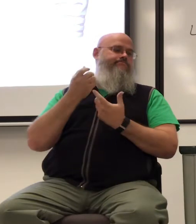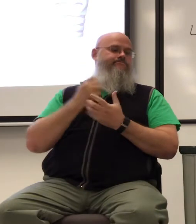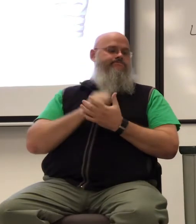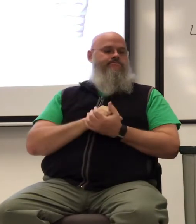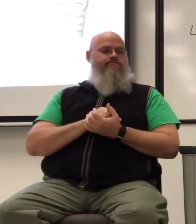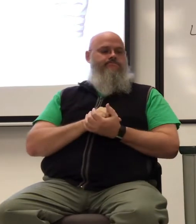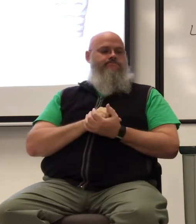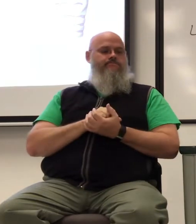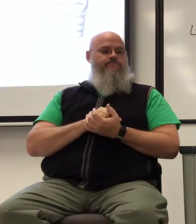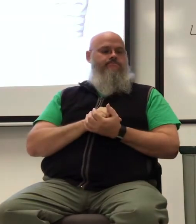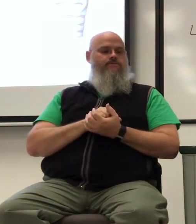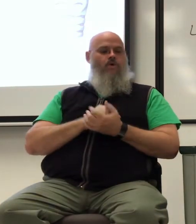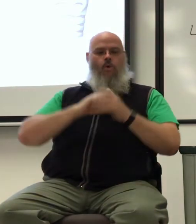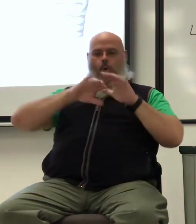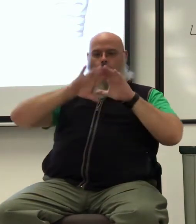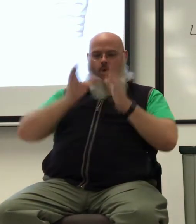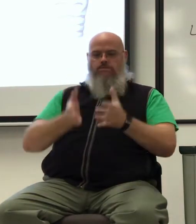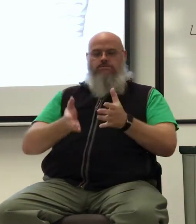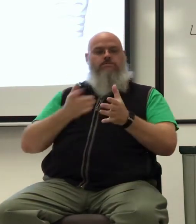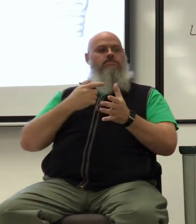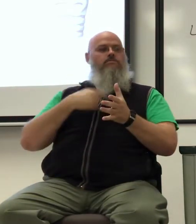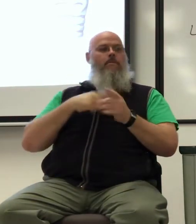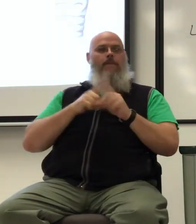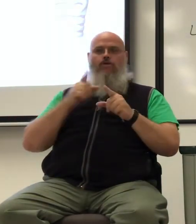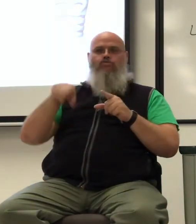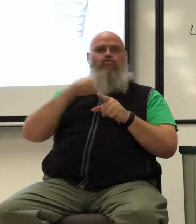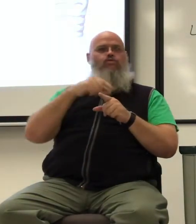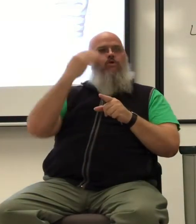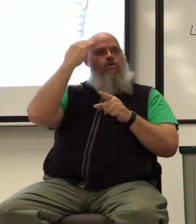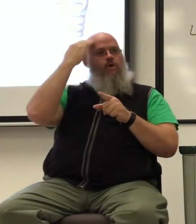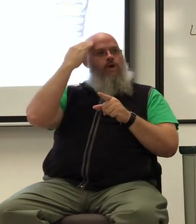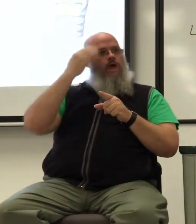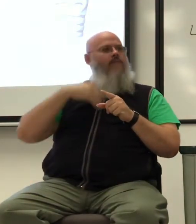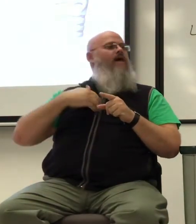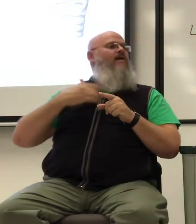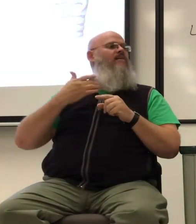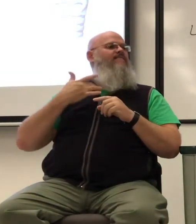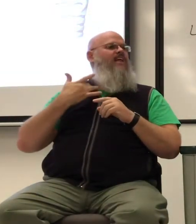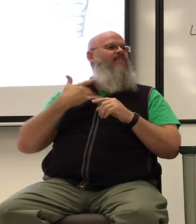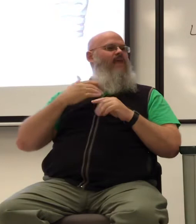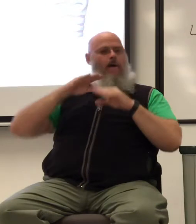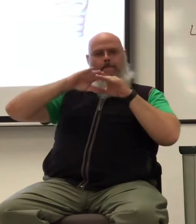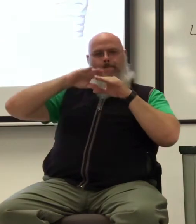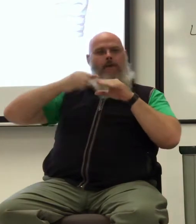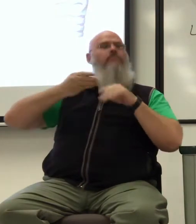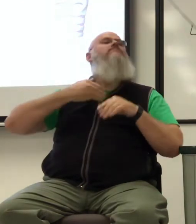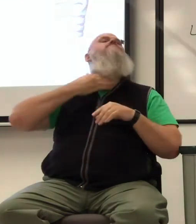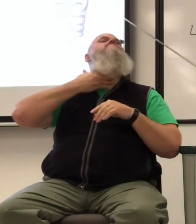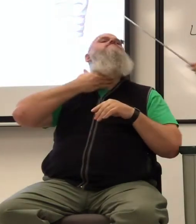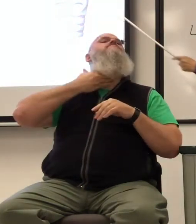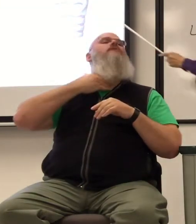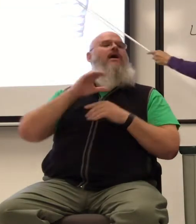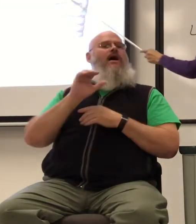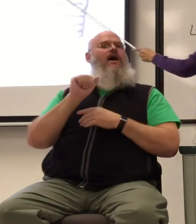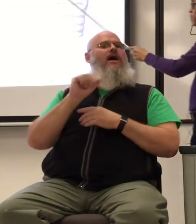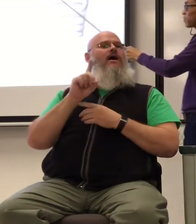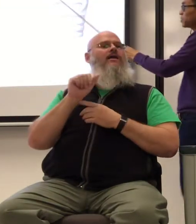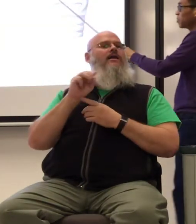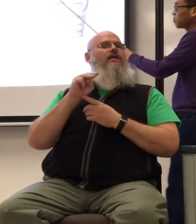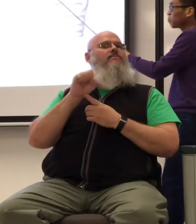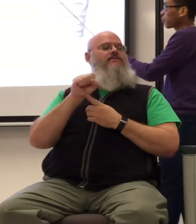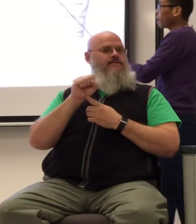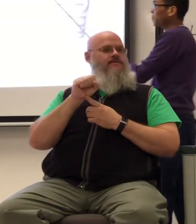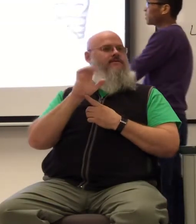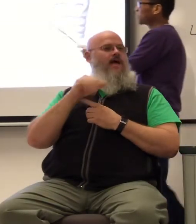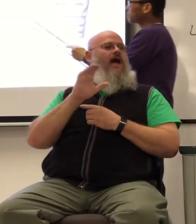Now, that whole big thing, I just want you to know that bump you can feel in your neck, we call the Adam's apple. It's right there. It's called the